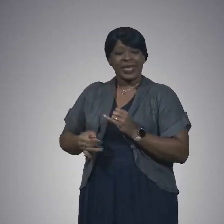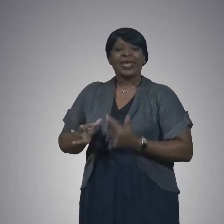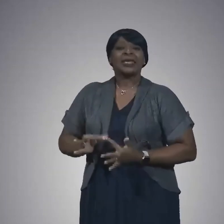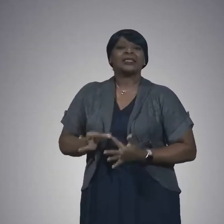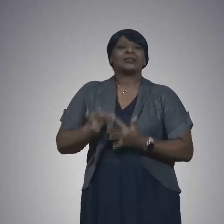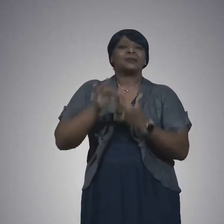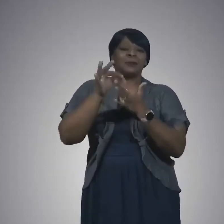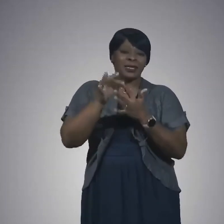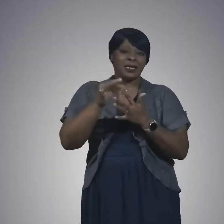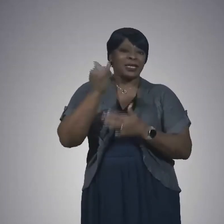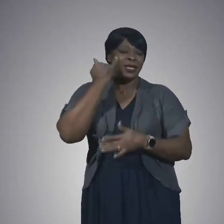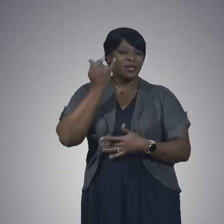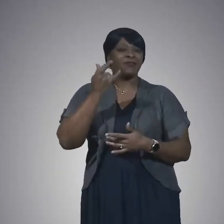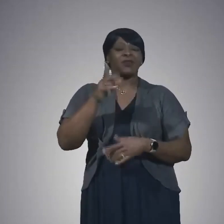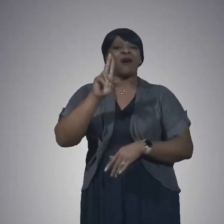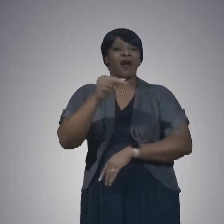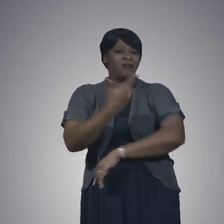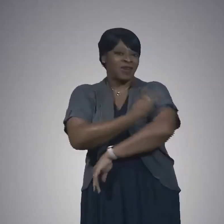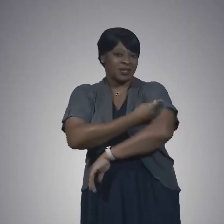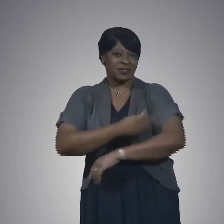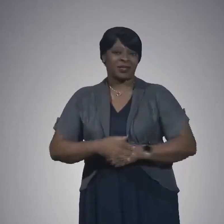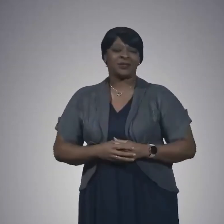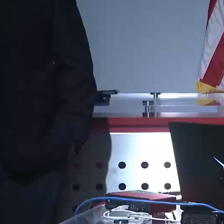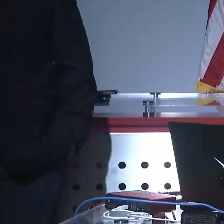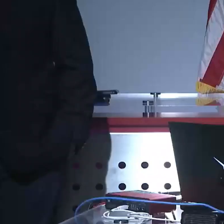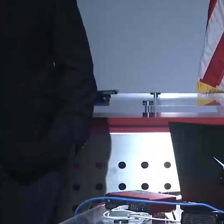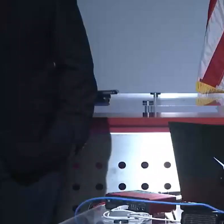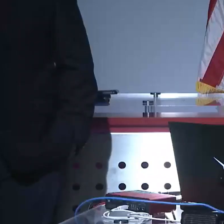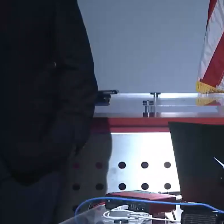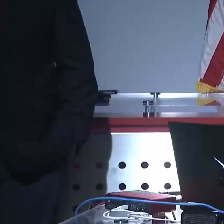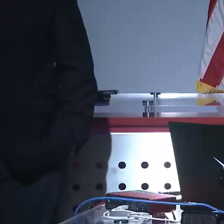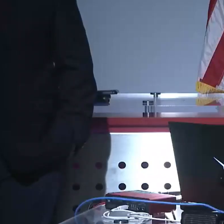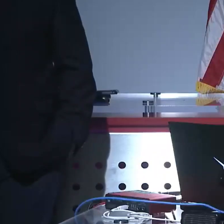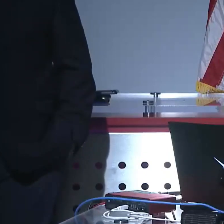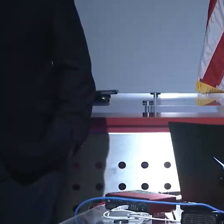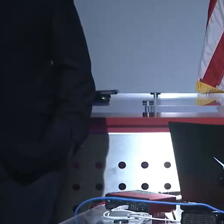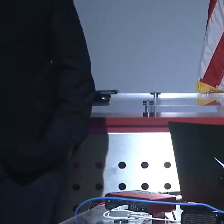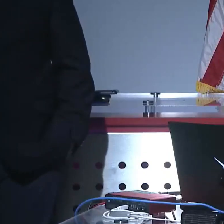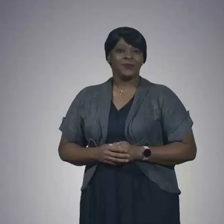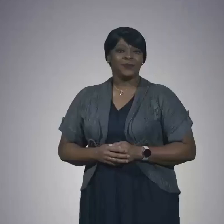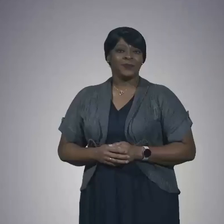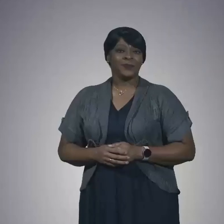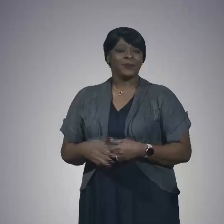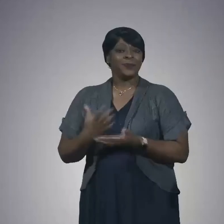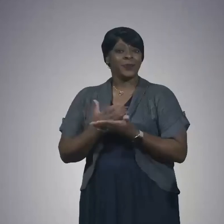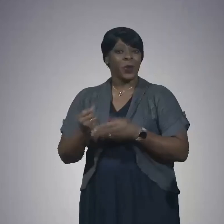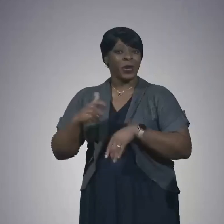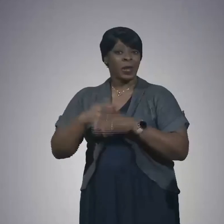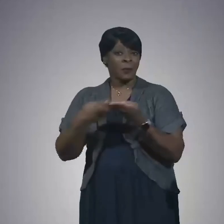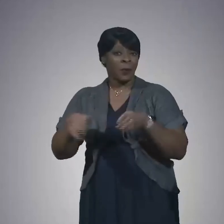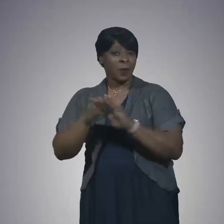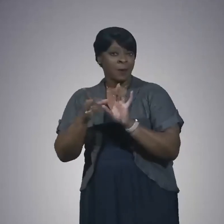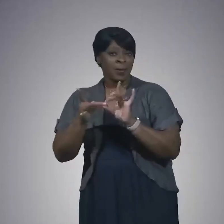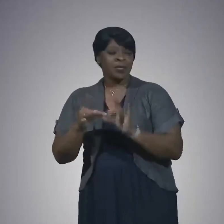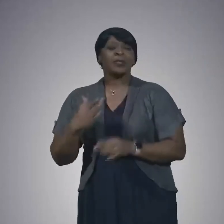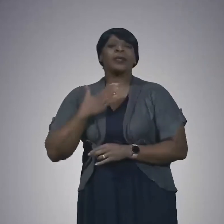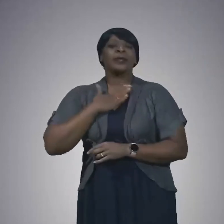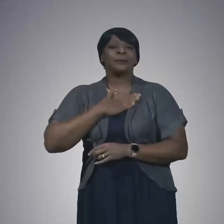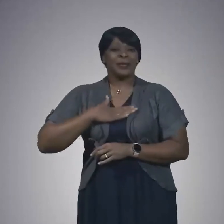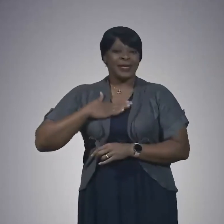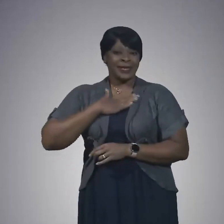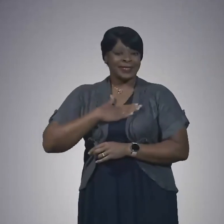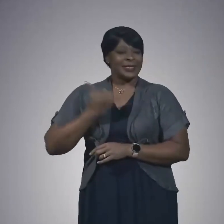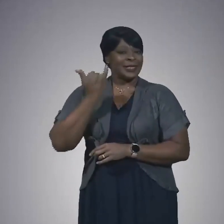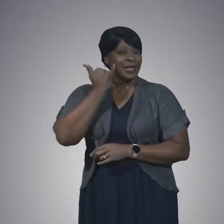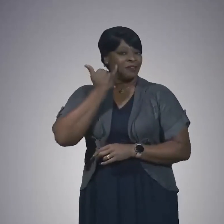especially if you're unvaccinated. We are out of time. Are there any closing messages? Please If